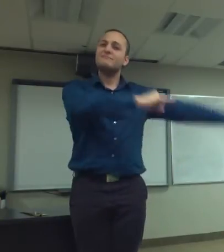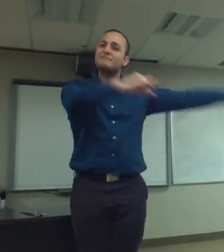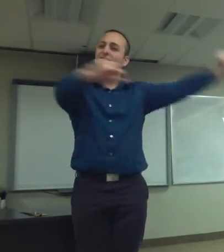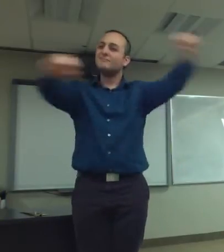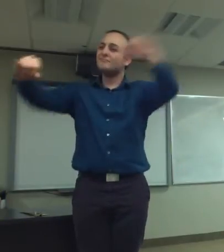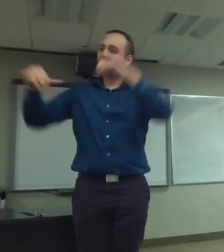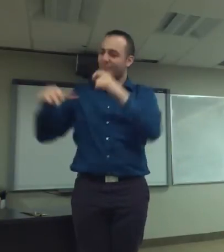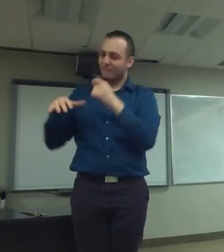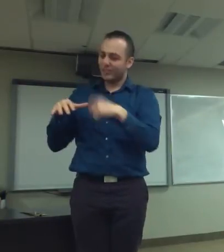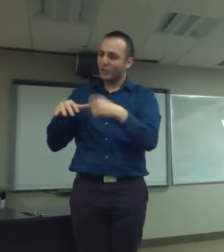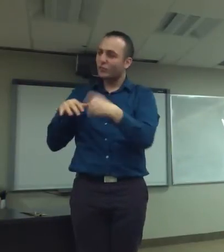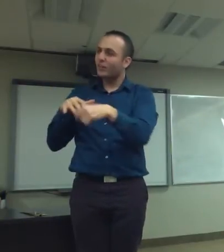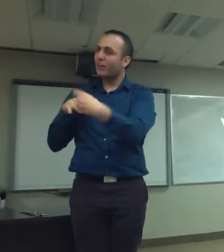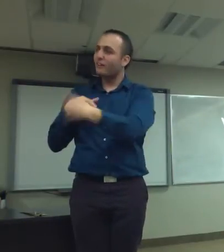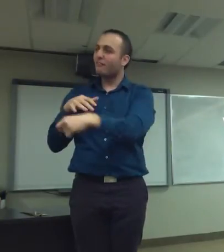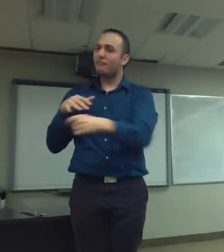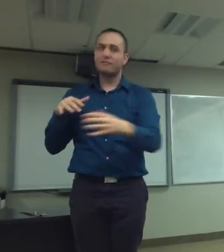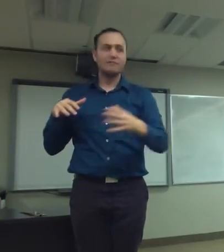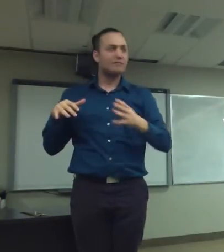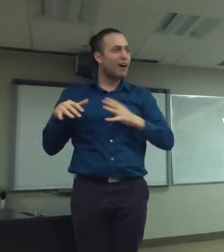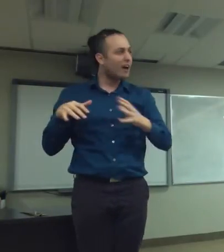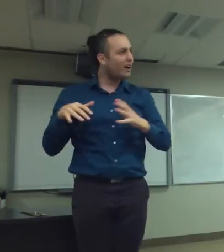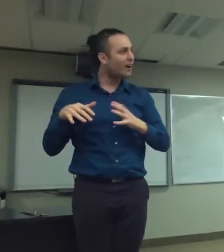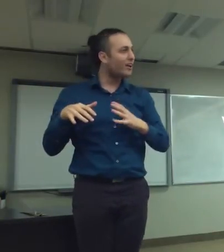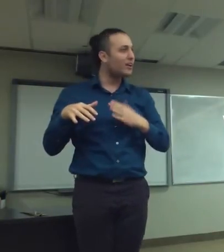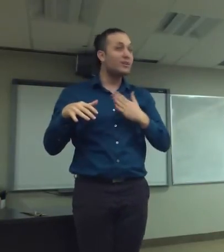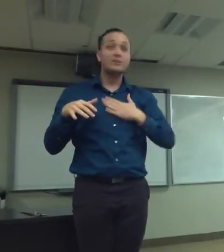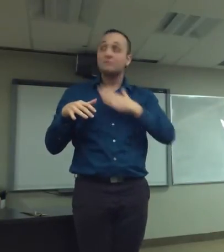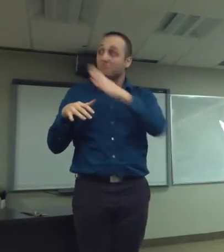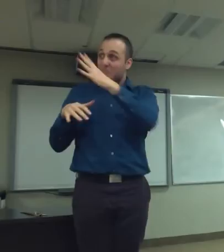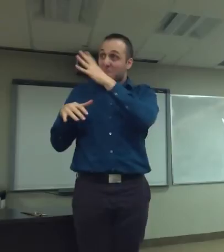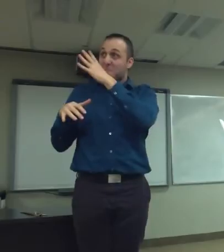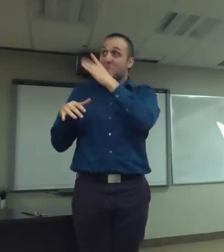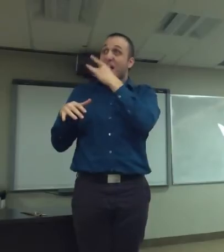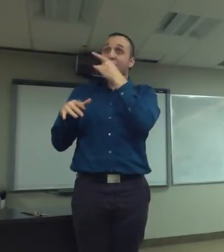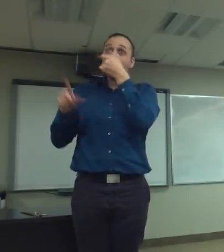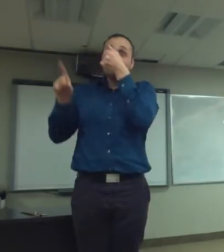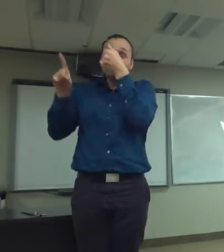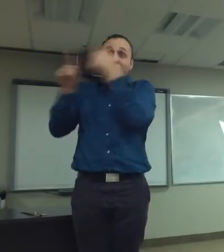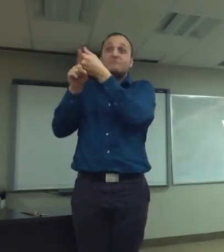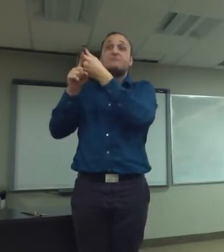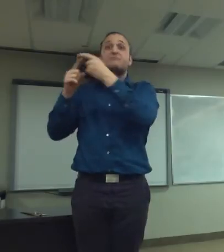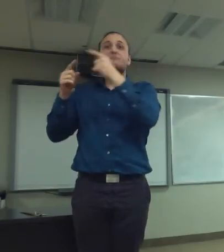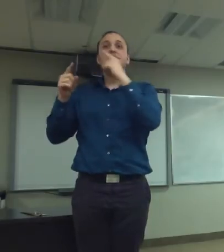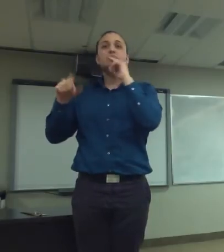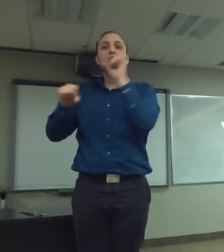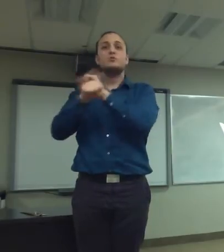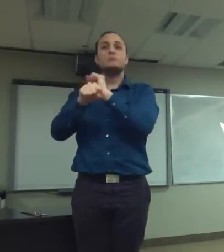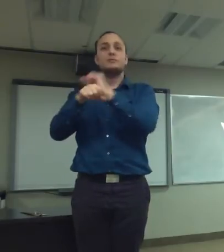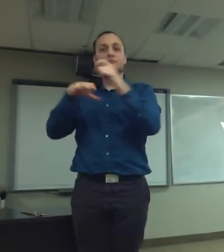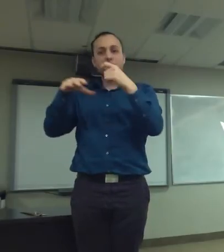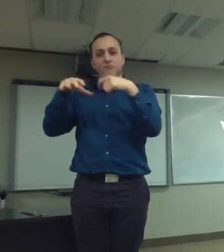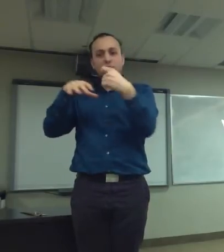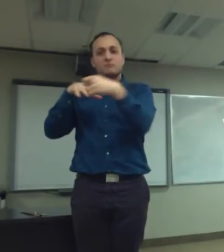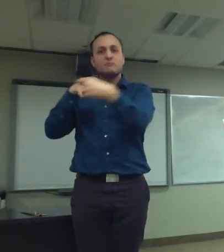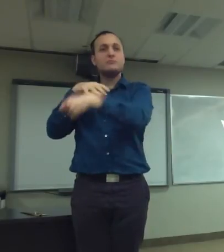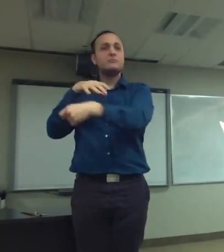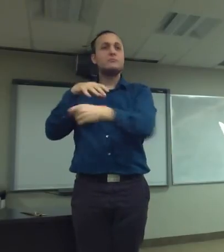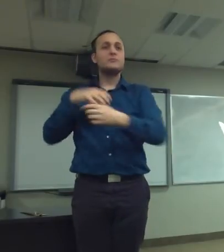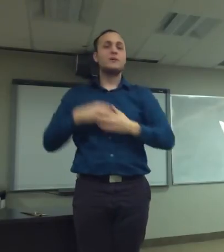fingernails. Even my mother colors her fingernails.